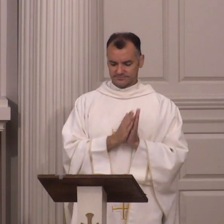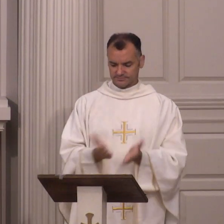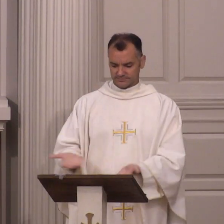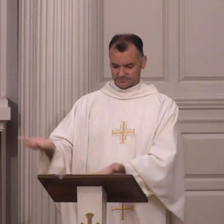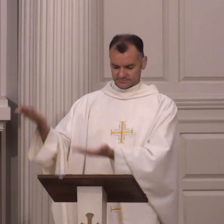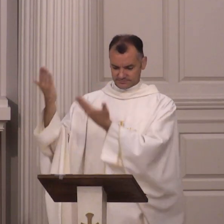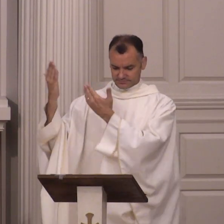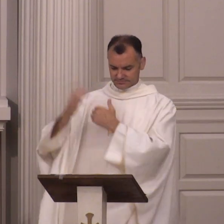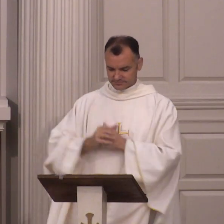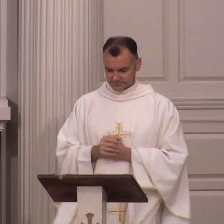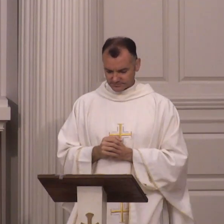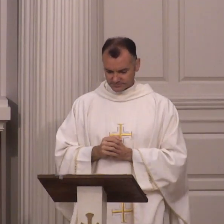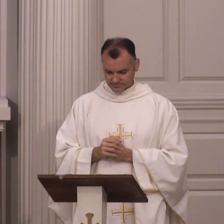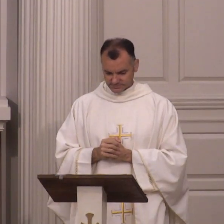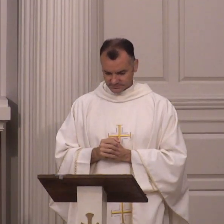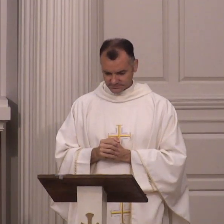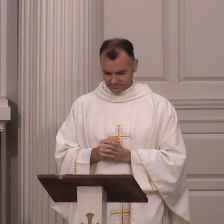Lord. Lord, hear our prayer.